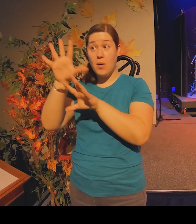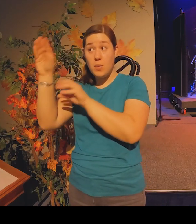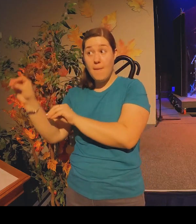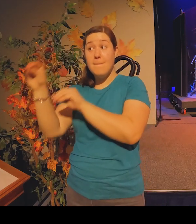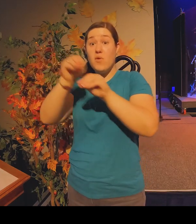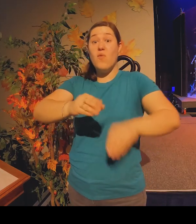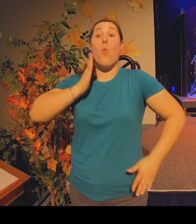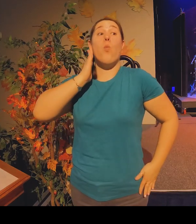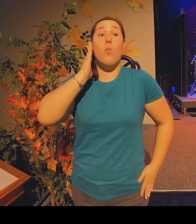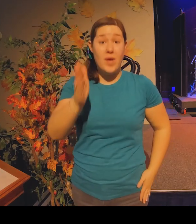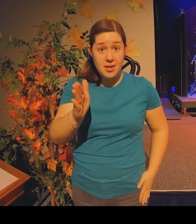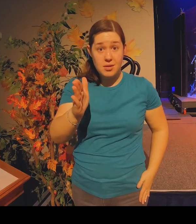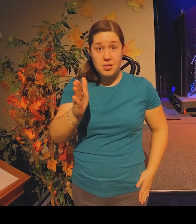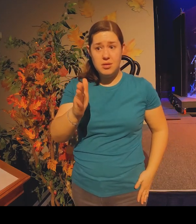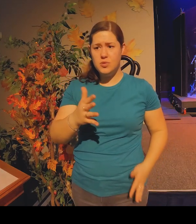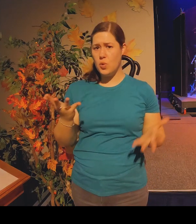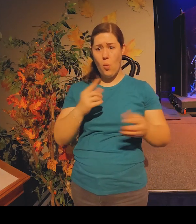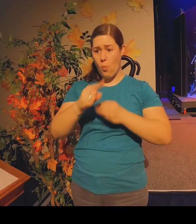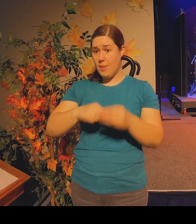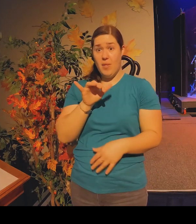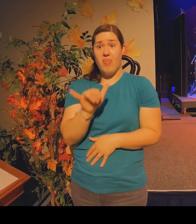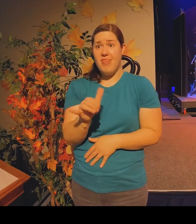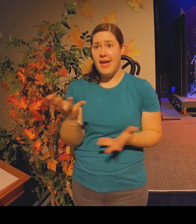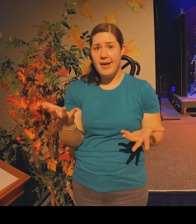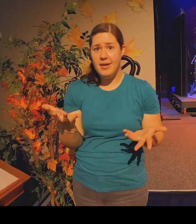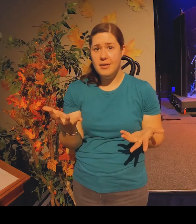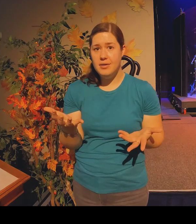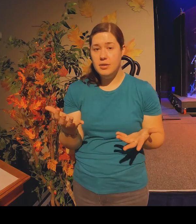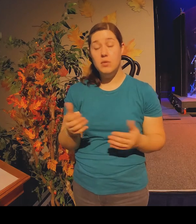about that, Charlie? Well, let's revisit that.